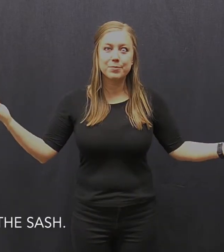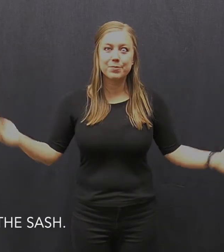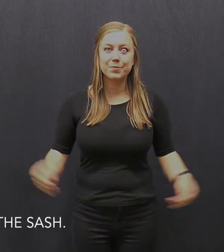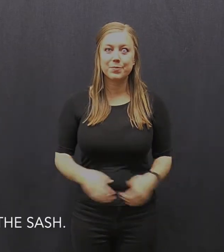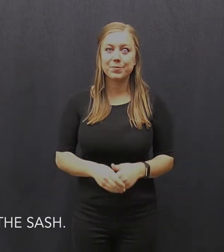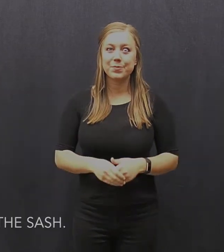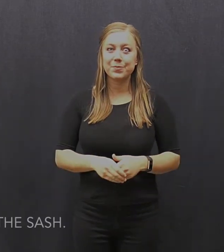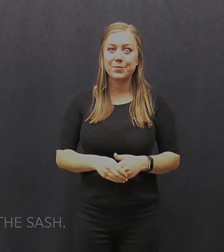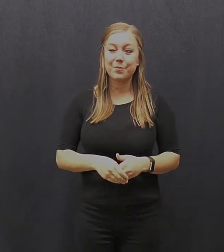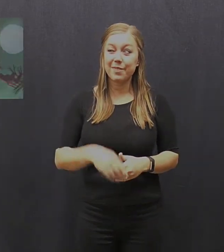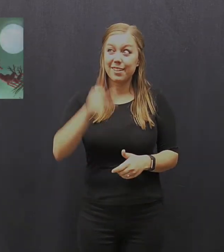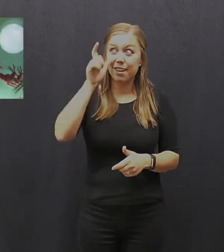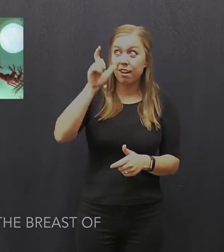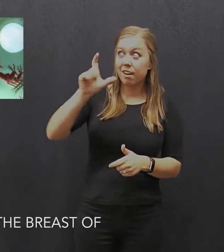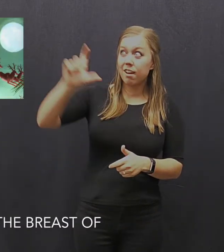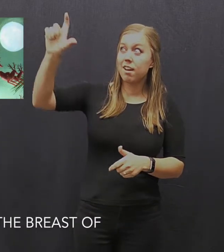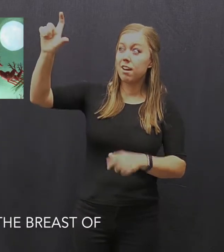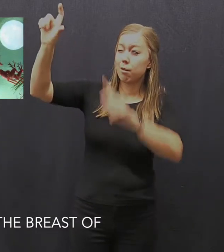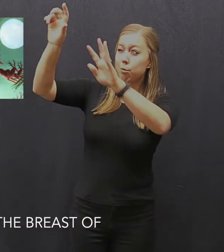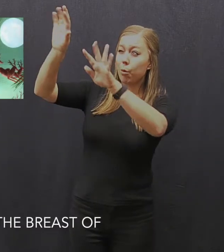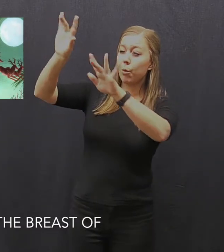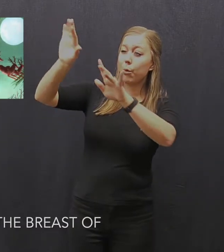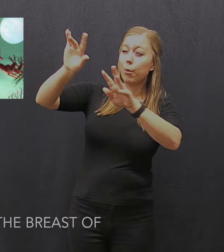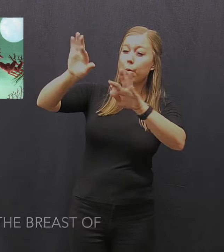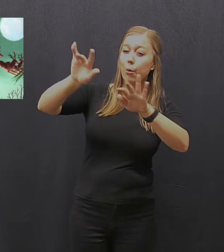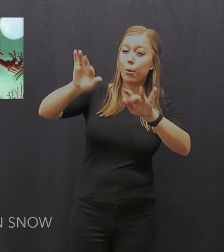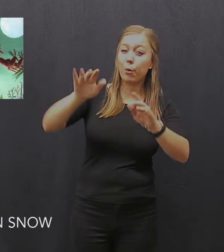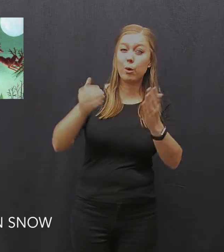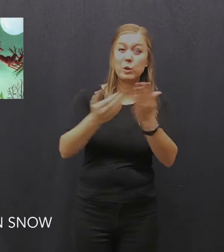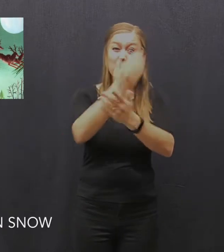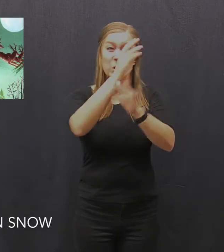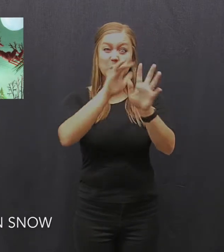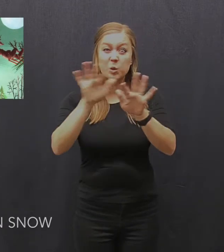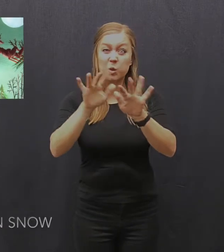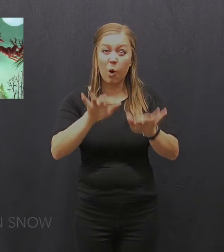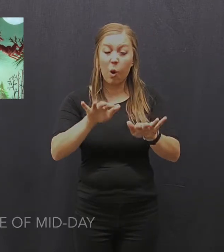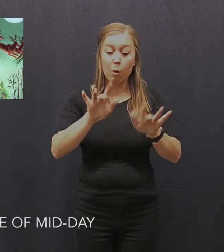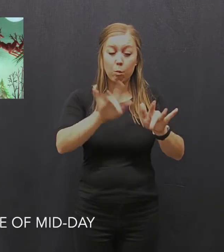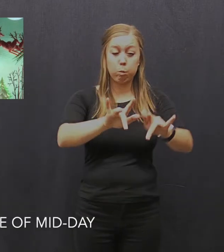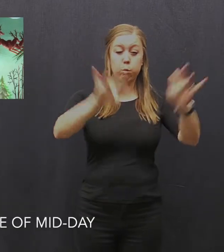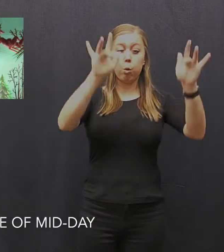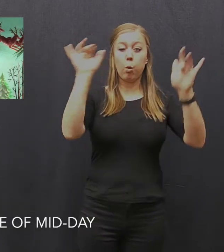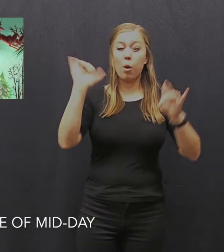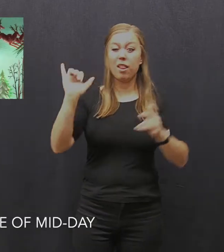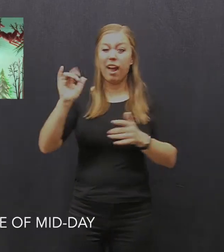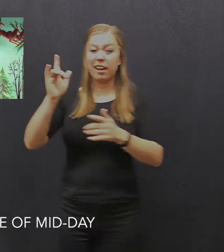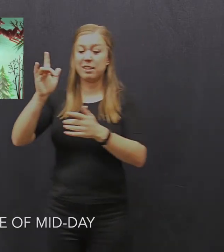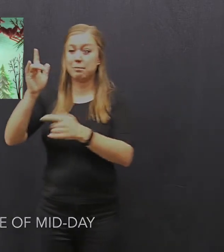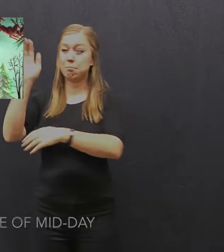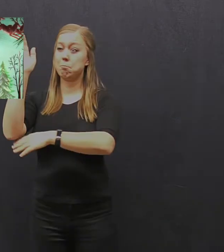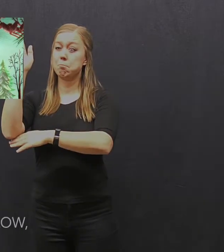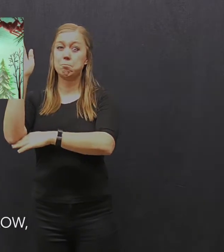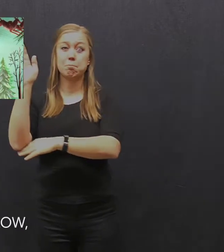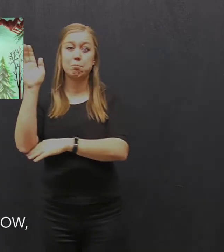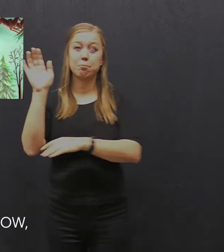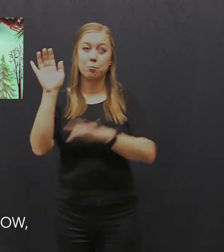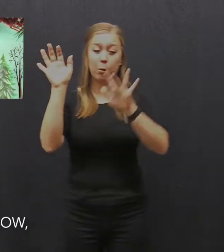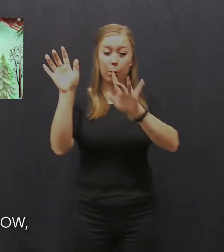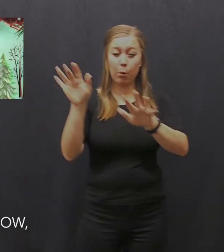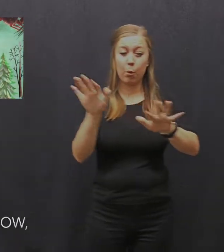sash. The moon on the breast of the new-fallen snow gave luster of midday to objects below. When